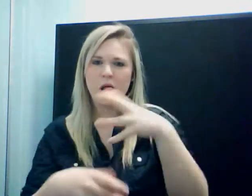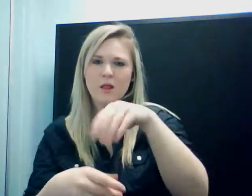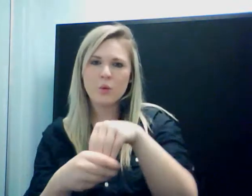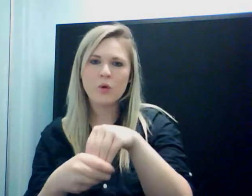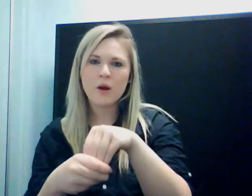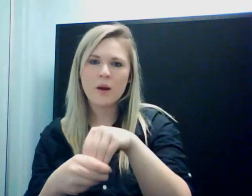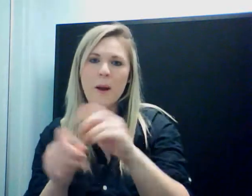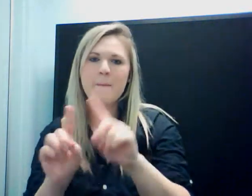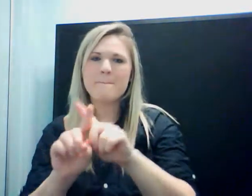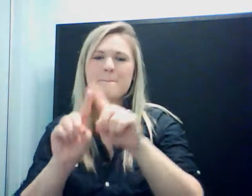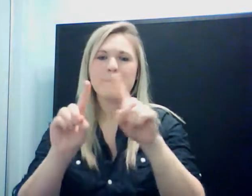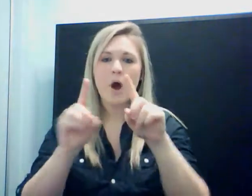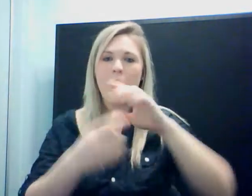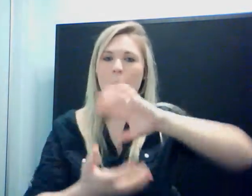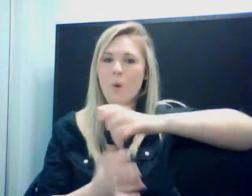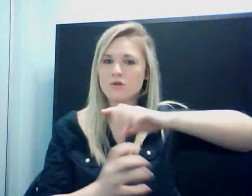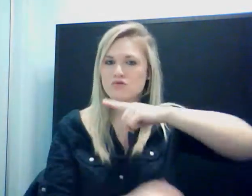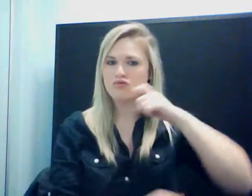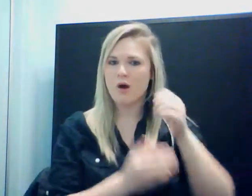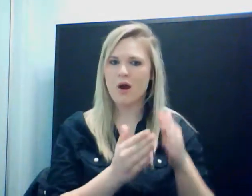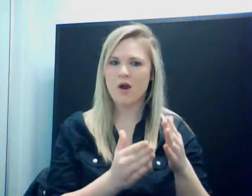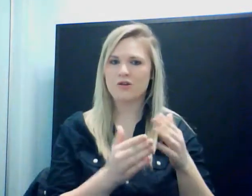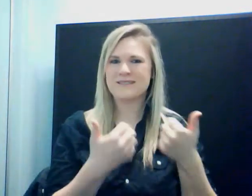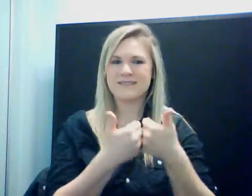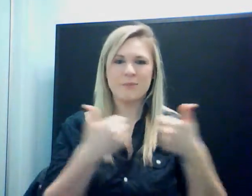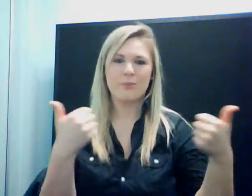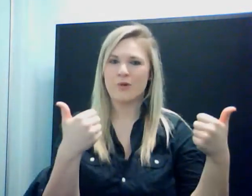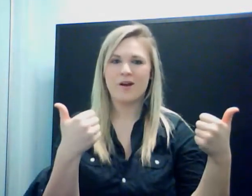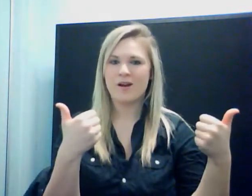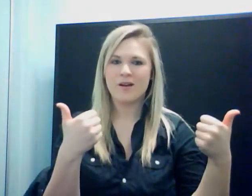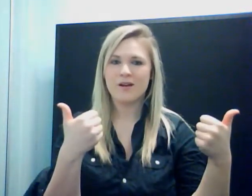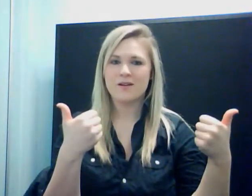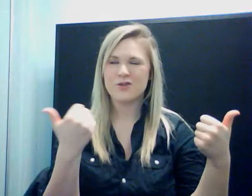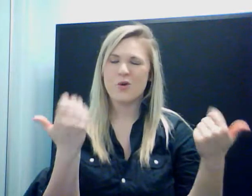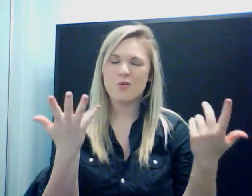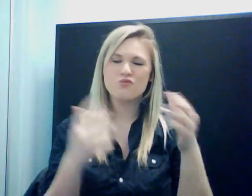the exception of the washer and dryer. That's why I asked about the washer and dryer.